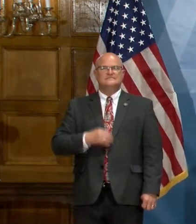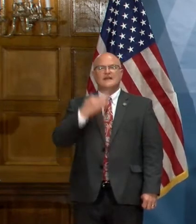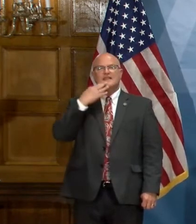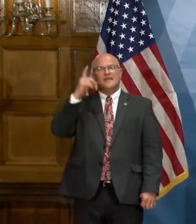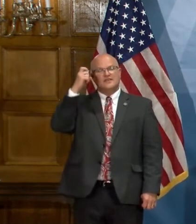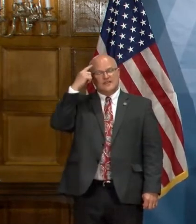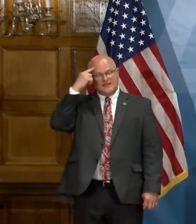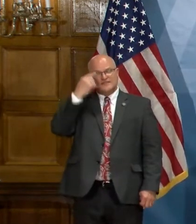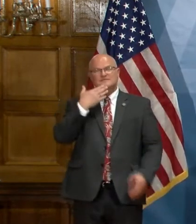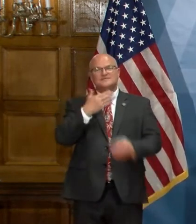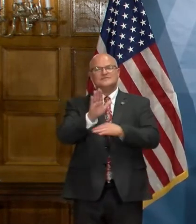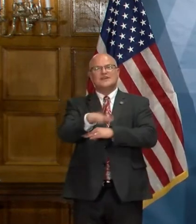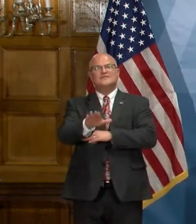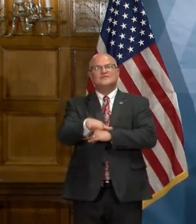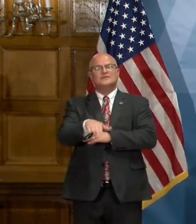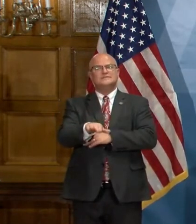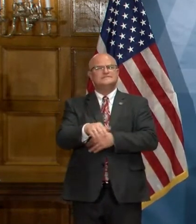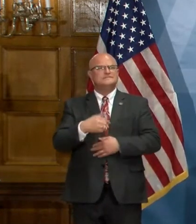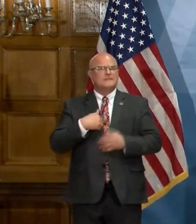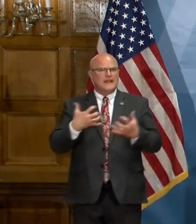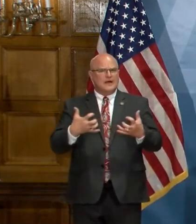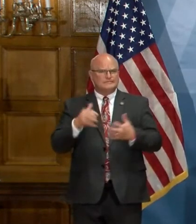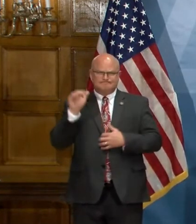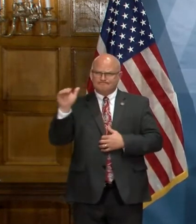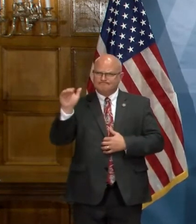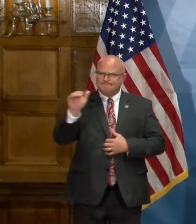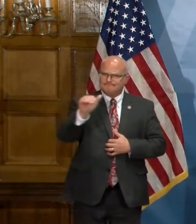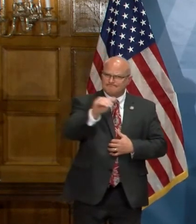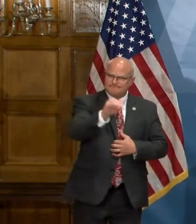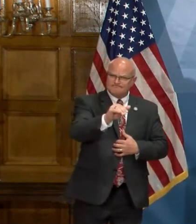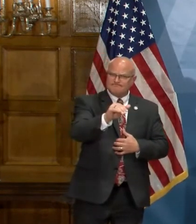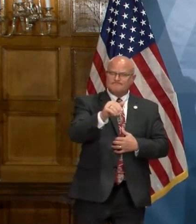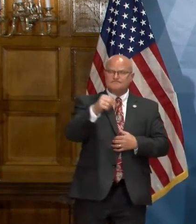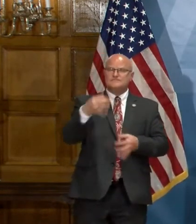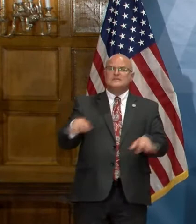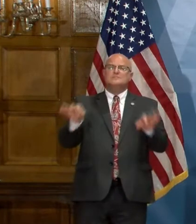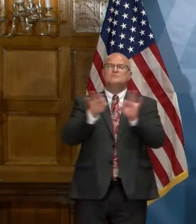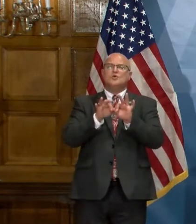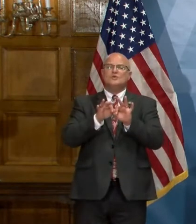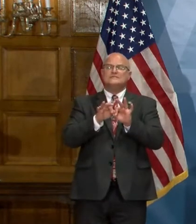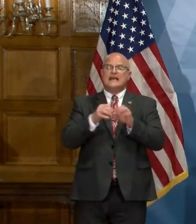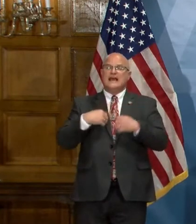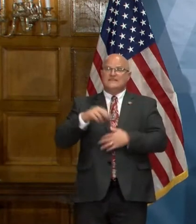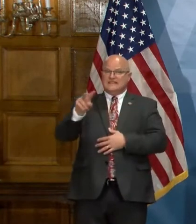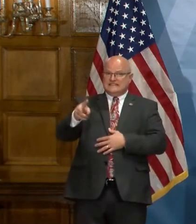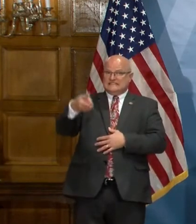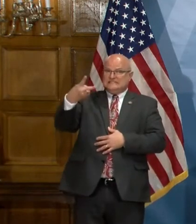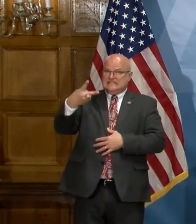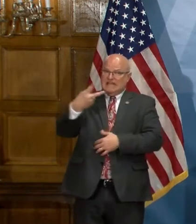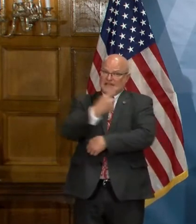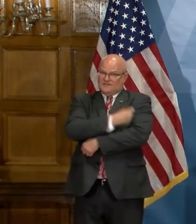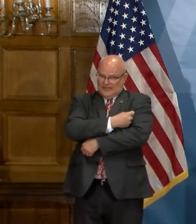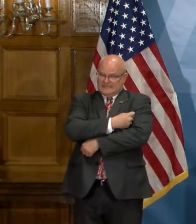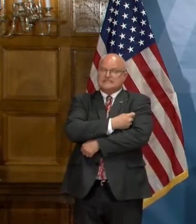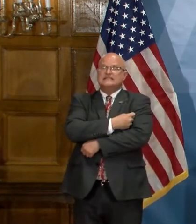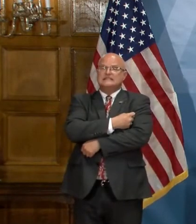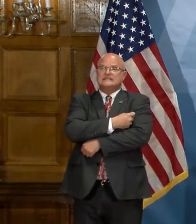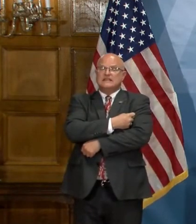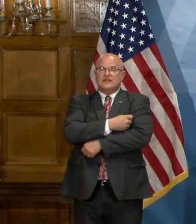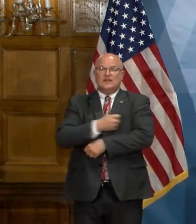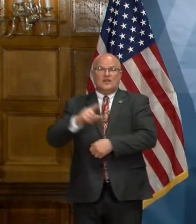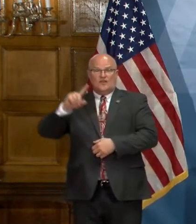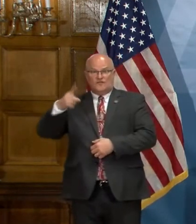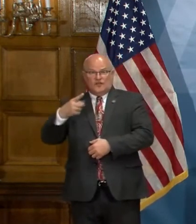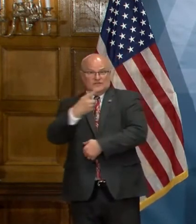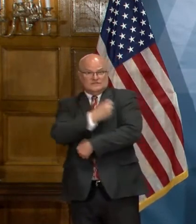Thank you, Governor. Good afternoon. I want to remind everyone of the importance of getting the second vaccine dose if you have